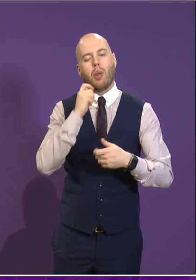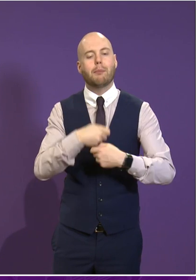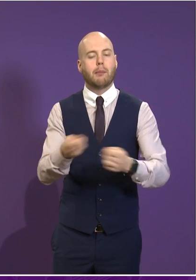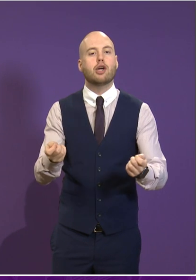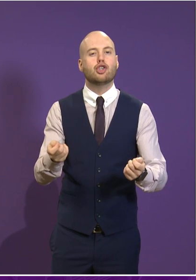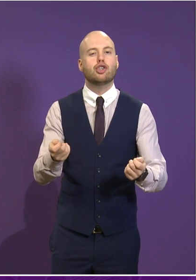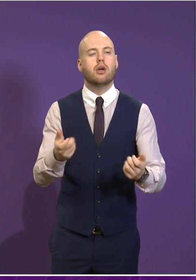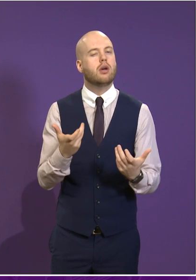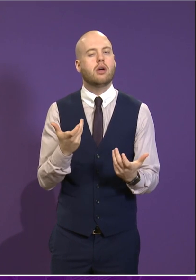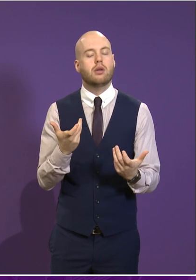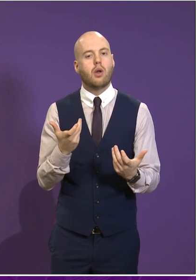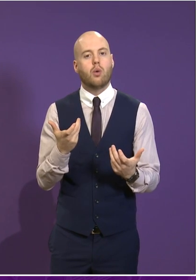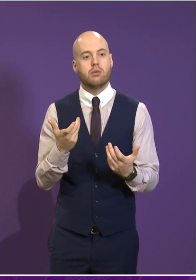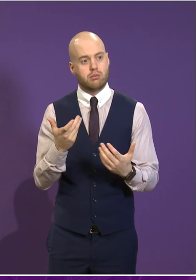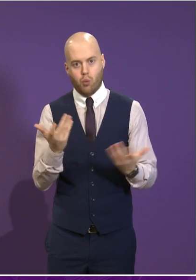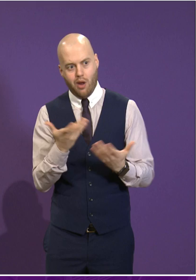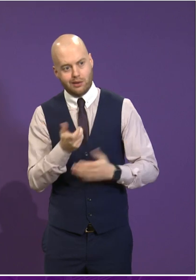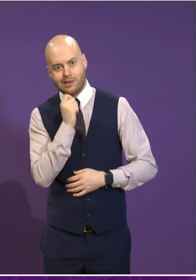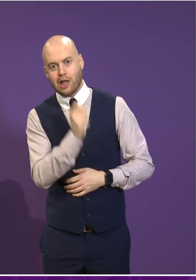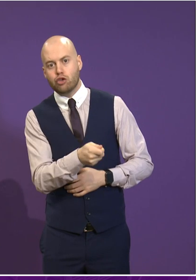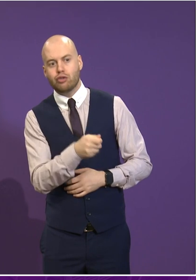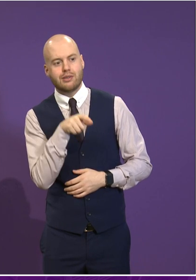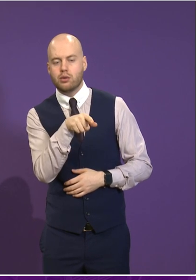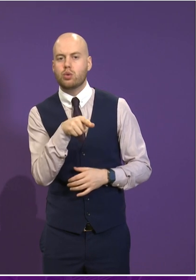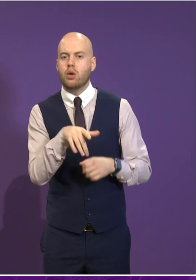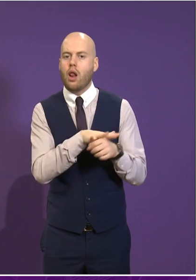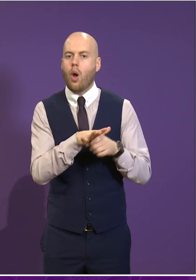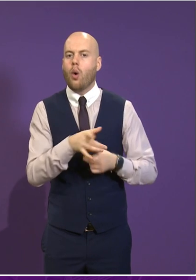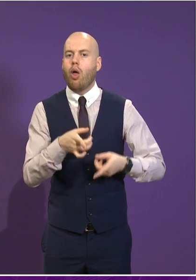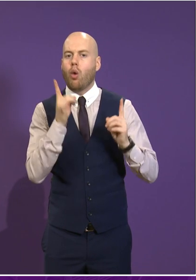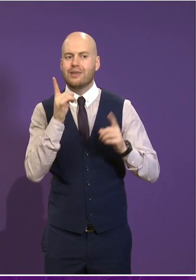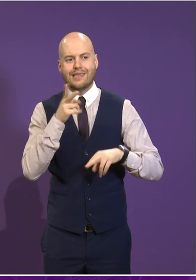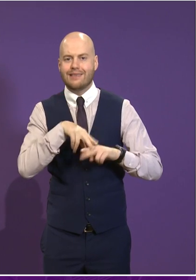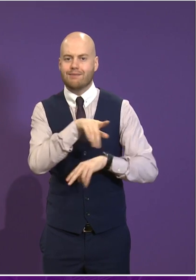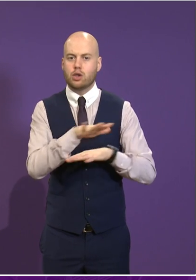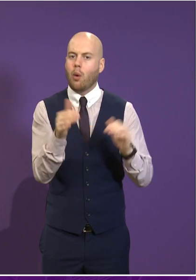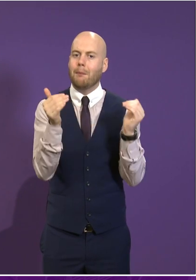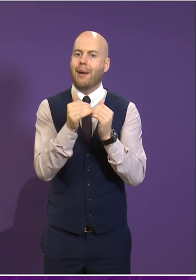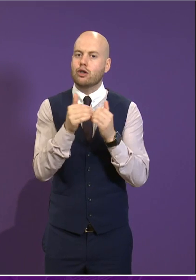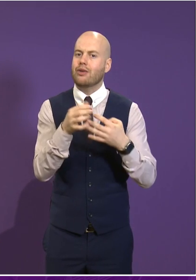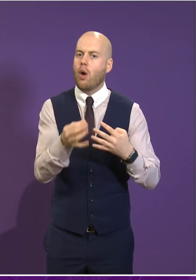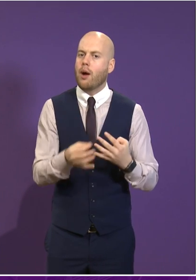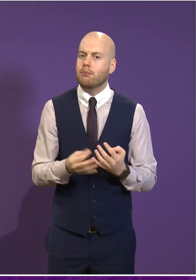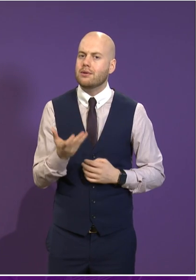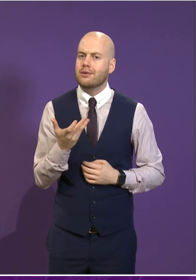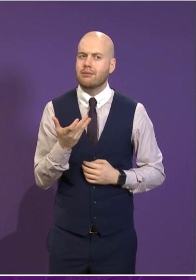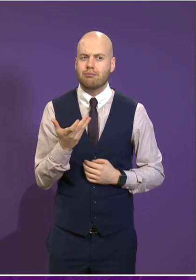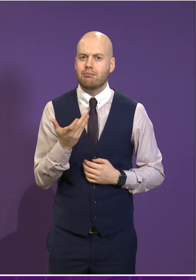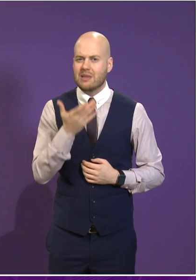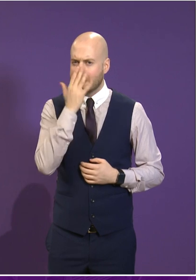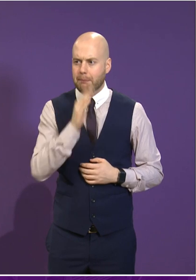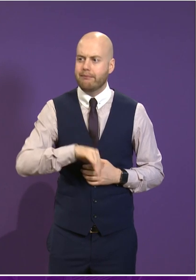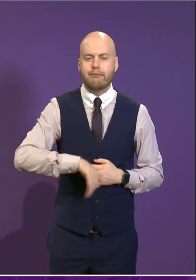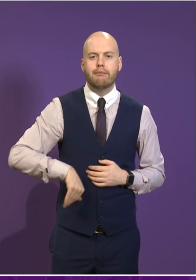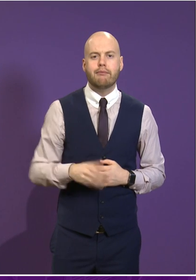no sanction deployed against local authorities who didn't meet their own outcomes, and very little scrutiny. Very little consistency as well. So